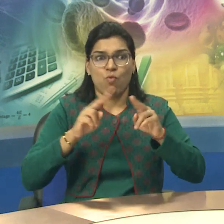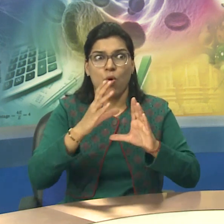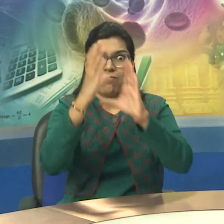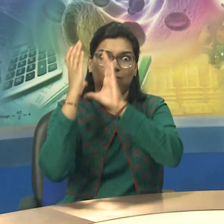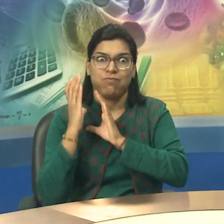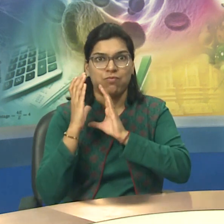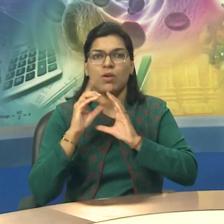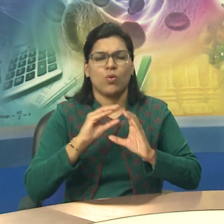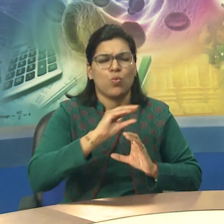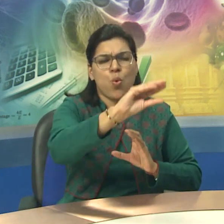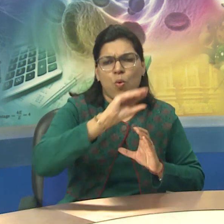Delegates.